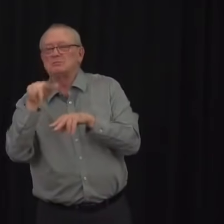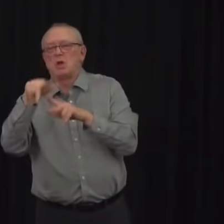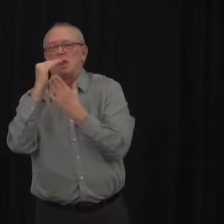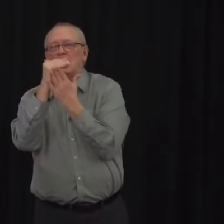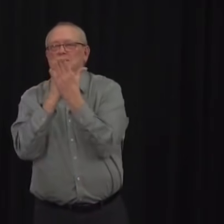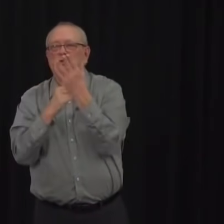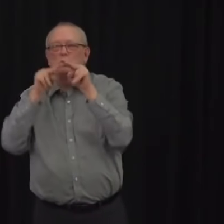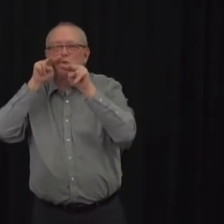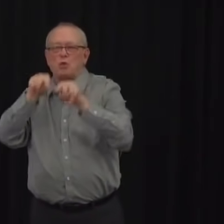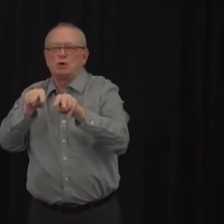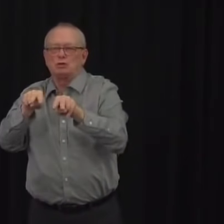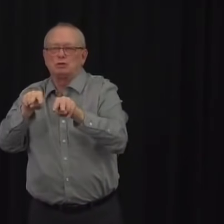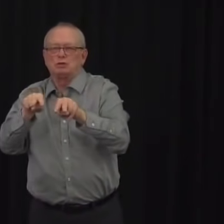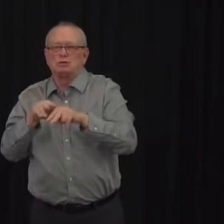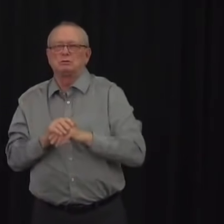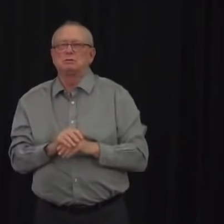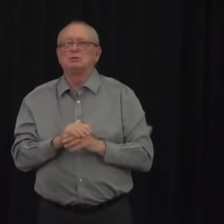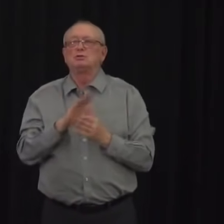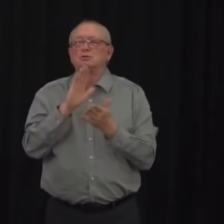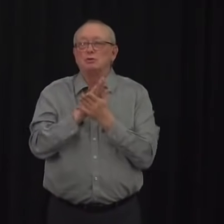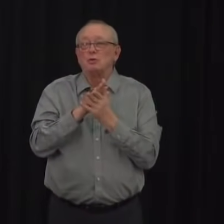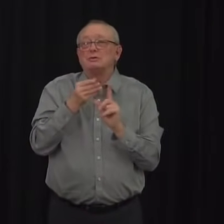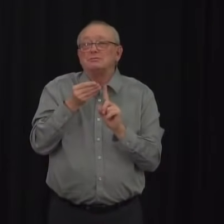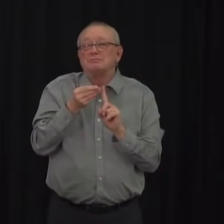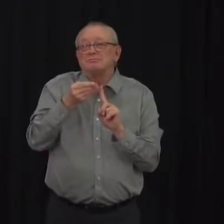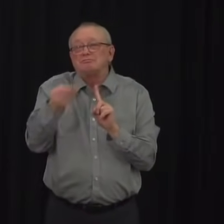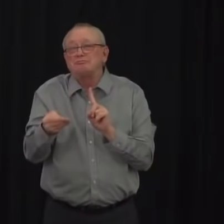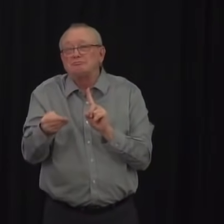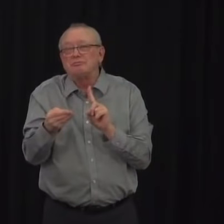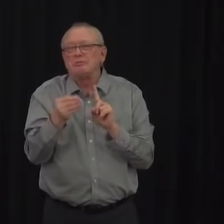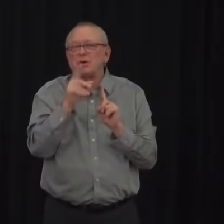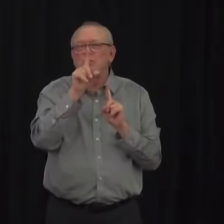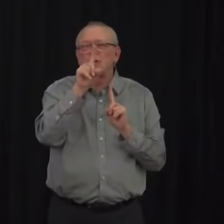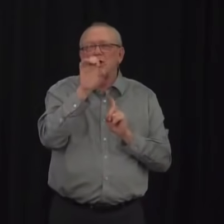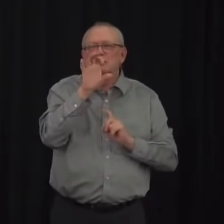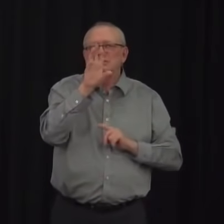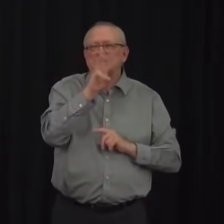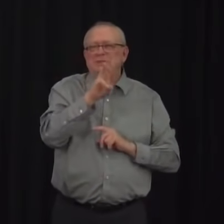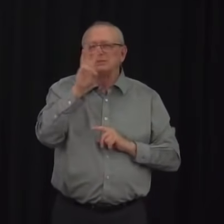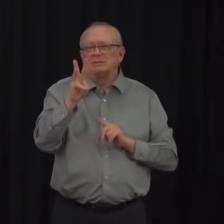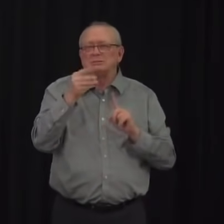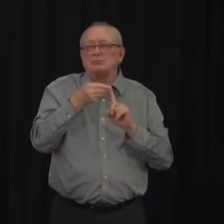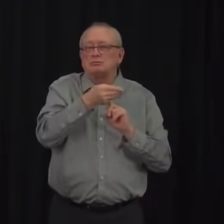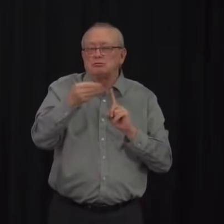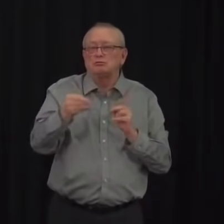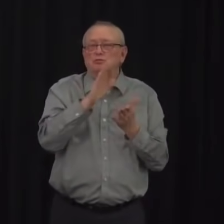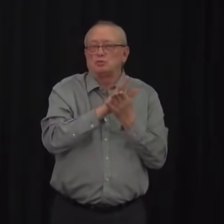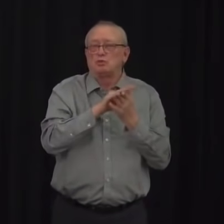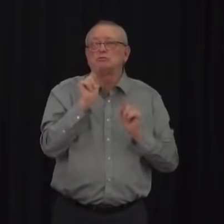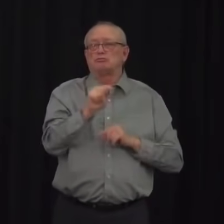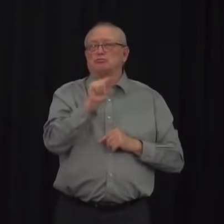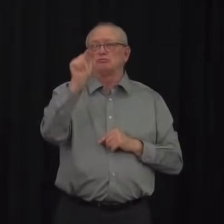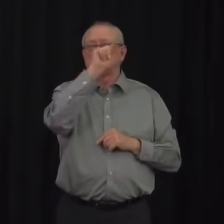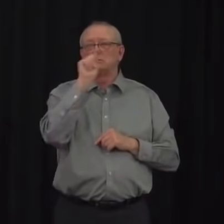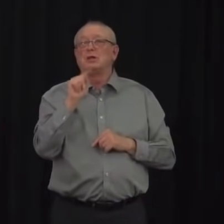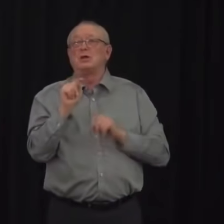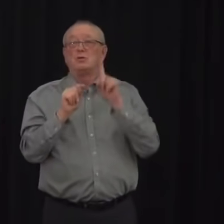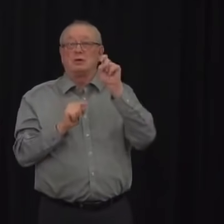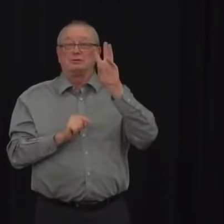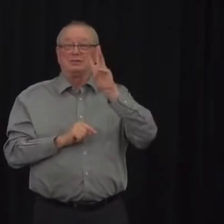occurred in 166 schools. Of these, about 87 had only one new case as a